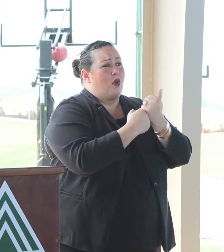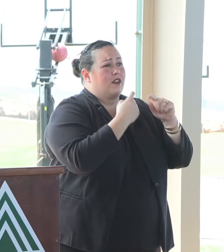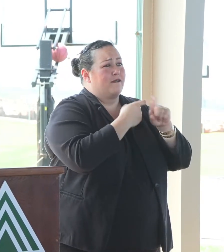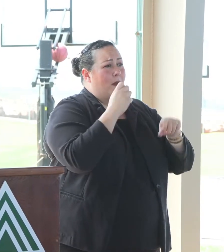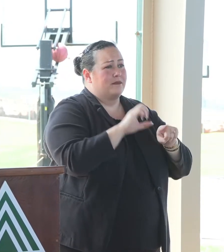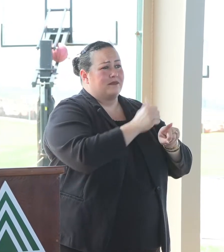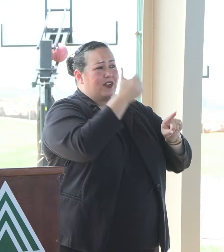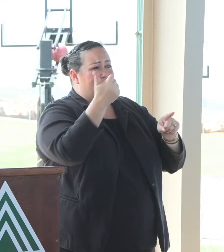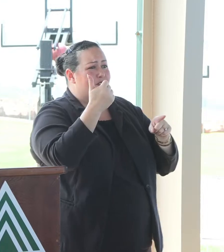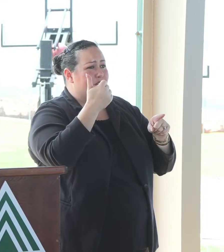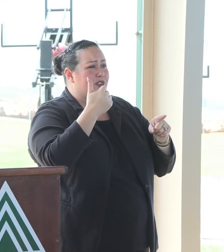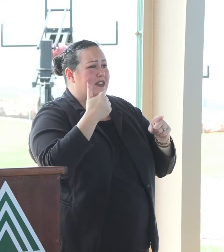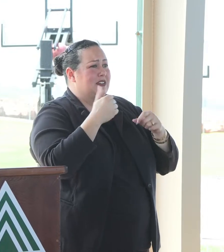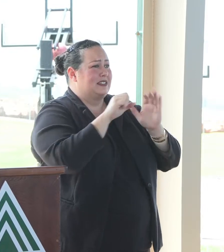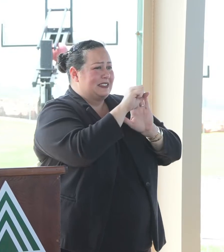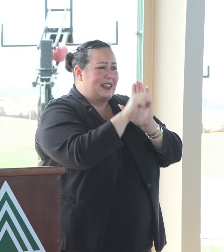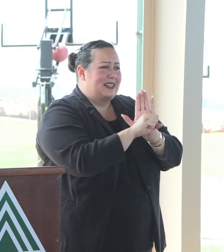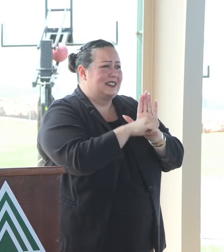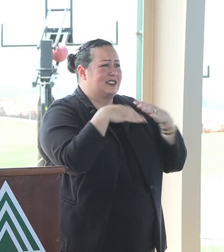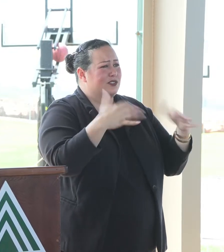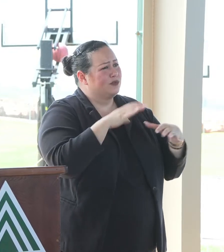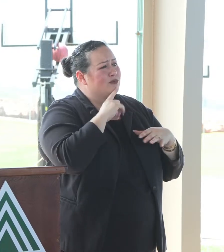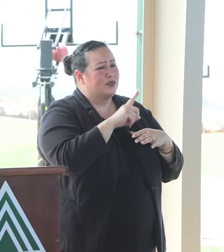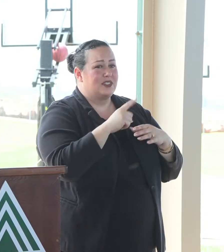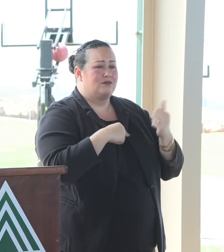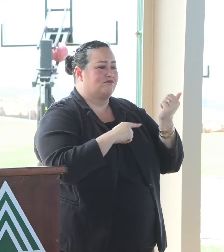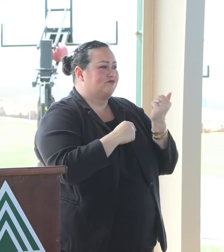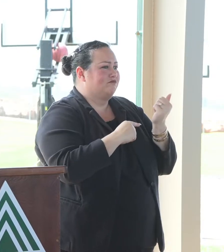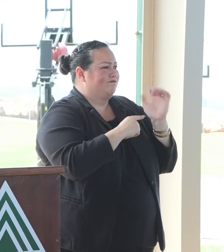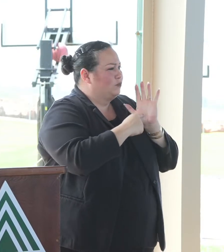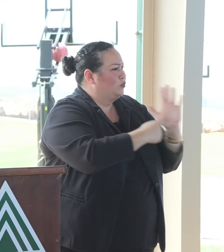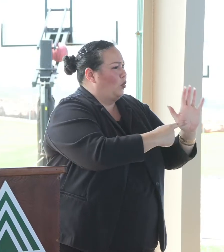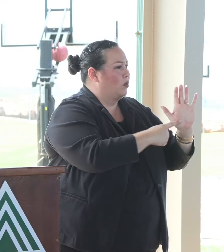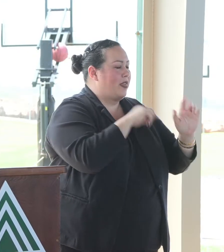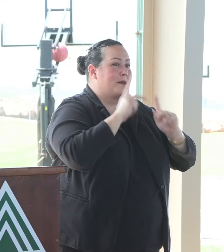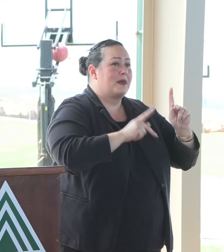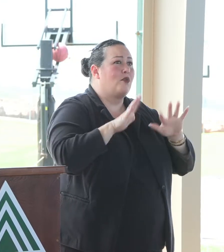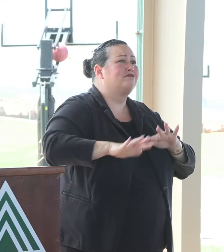know, it's a demonstration that people across our country care about